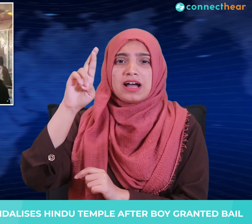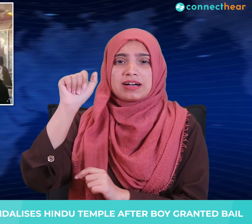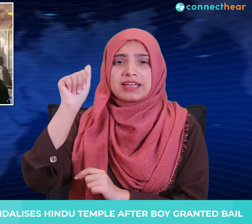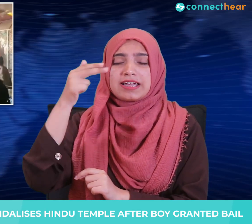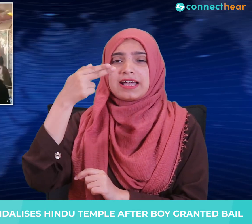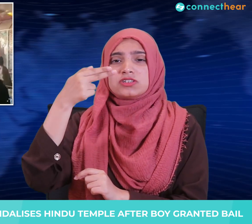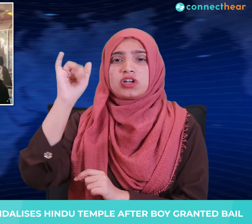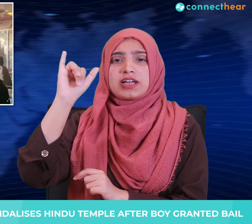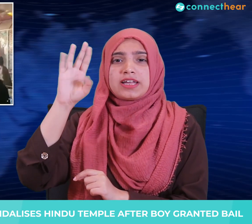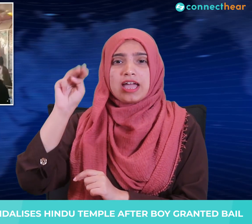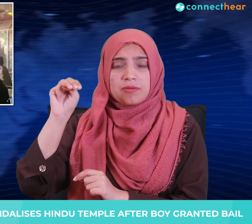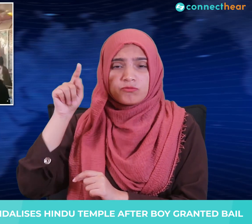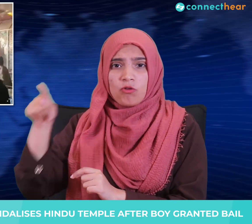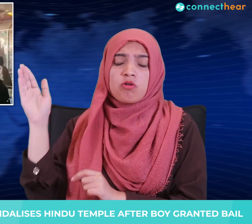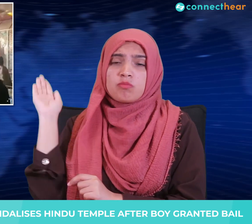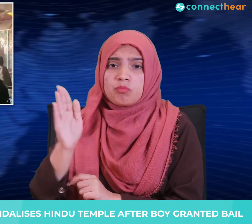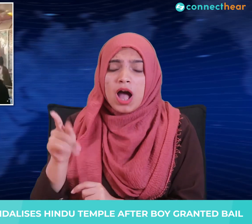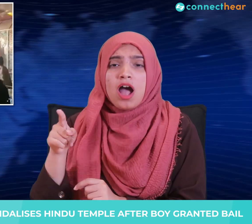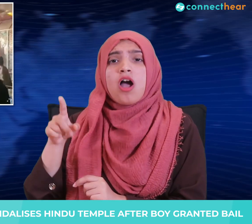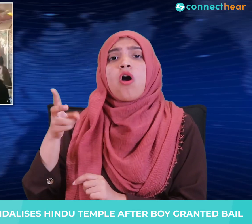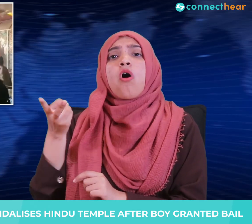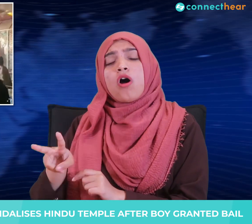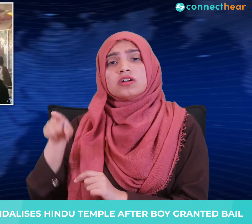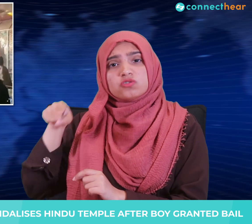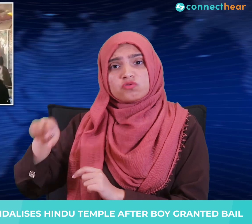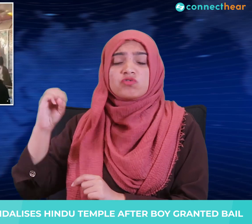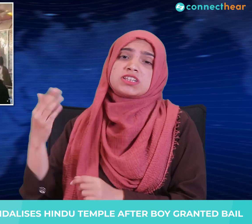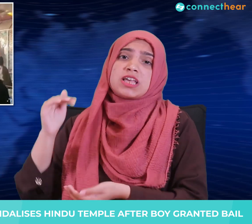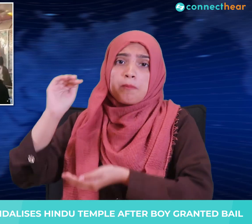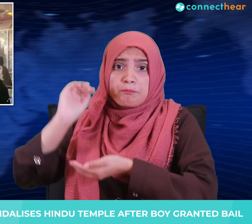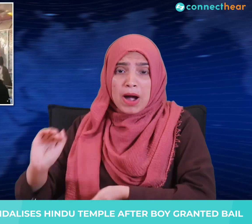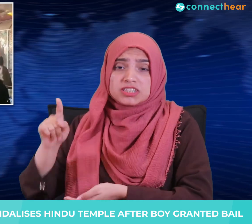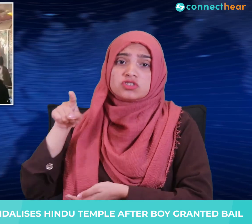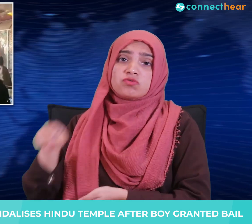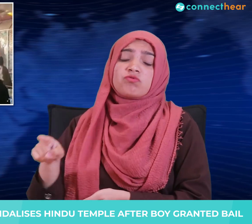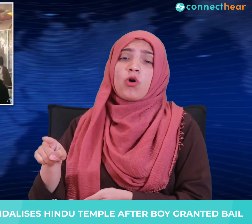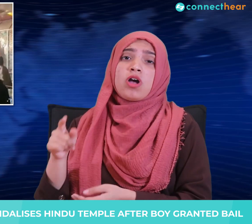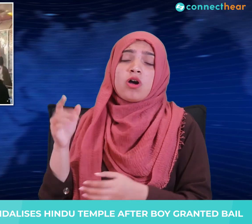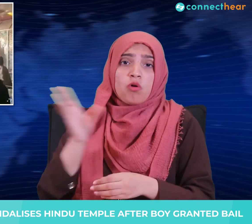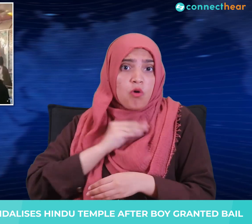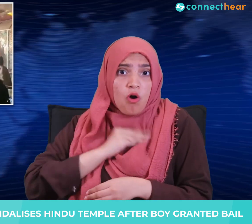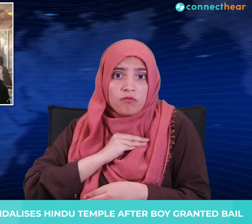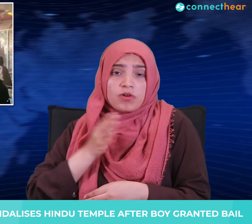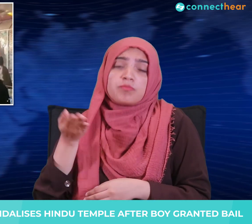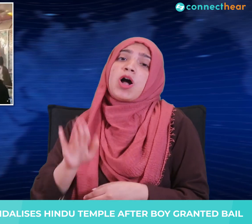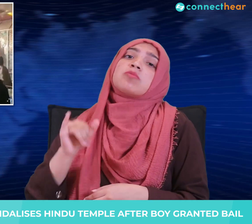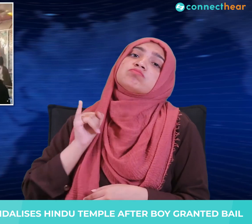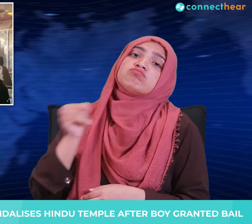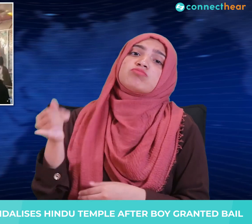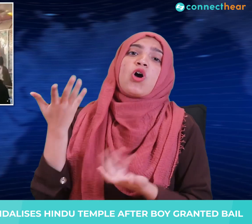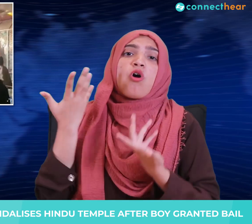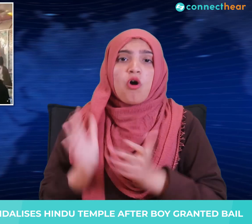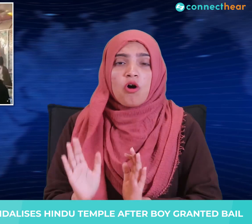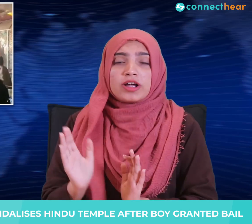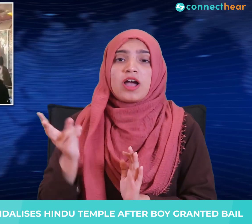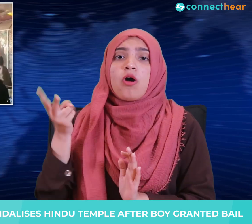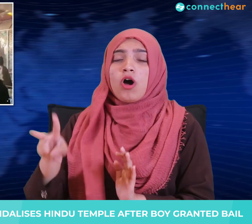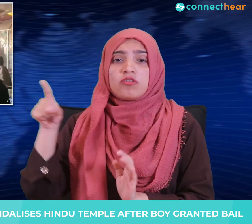Megawar urinated out of fear of the cleric's anger. The boy then ran away and hid before the cleric could catch him.